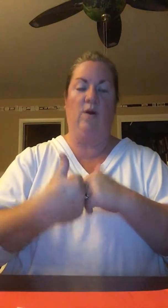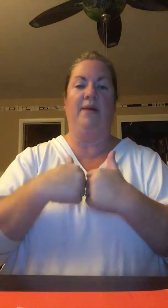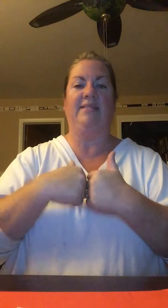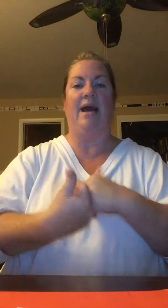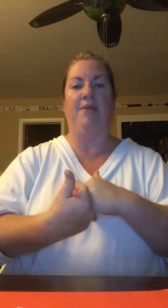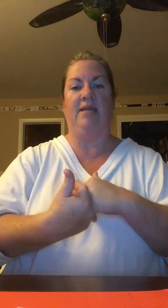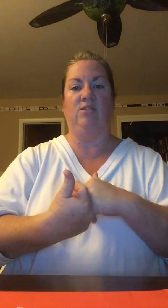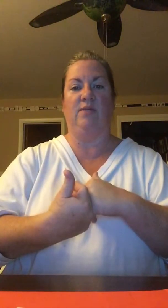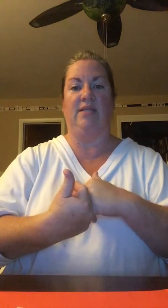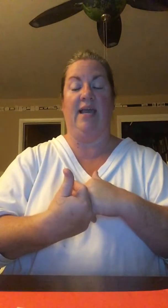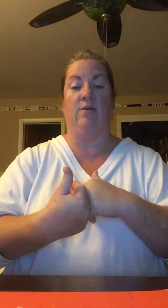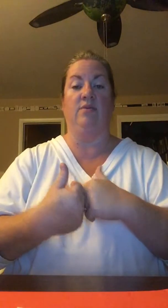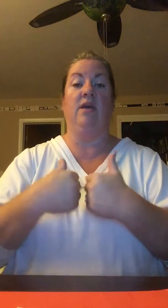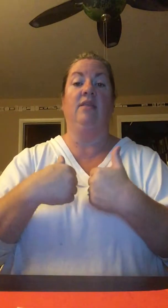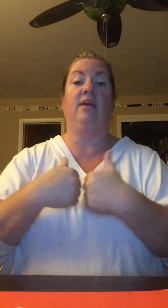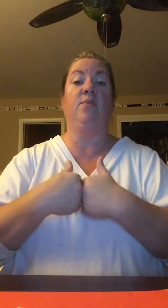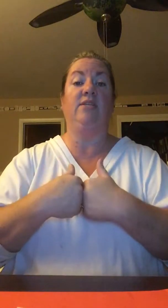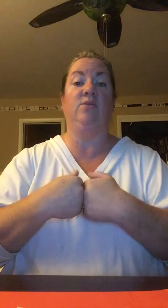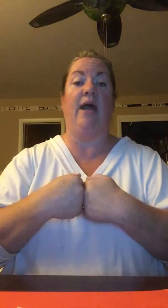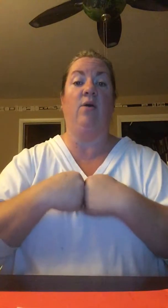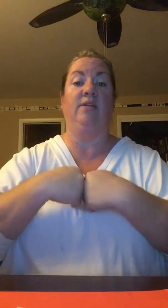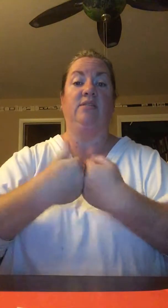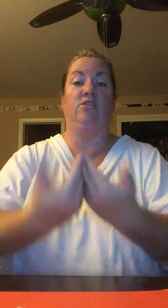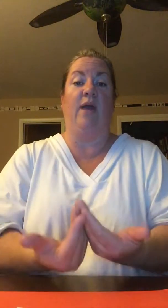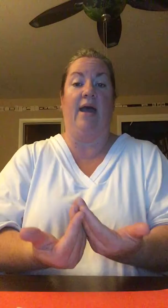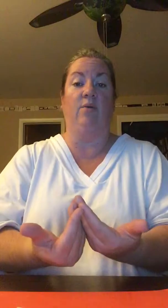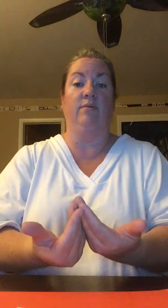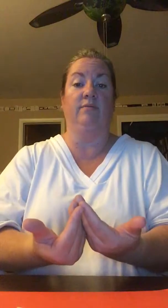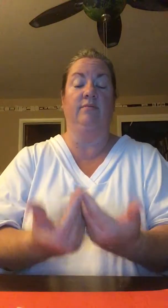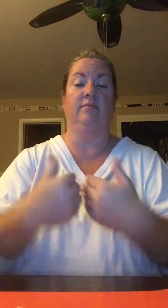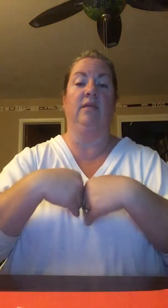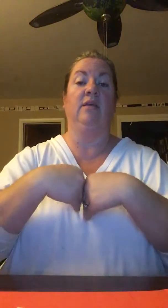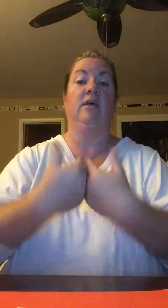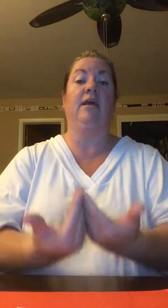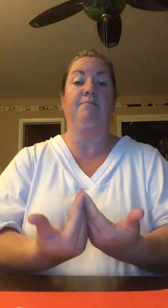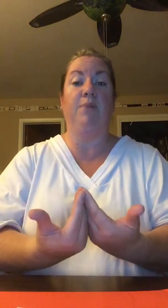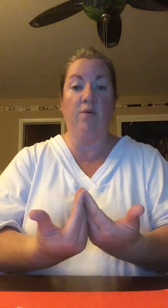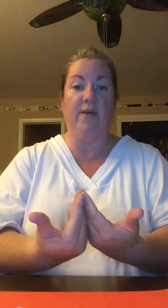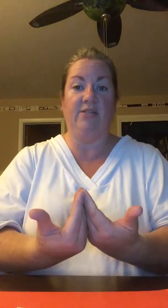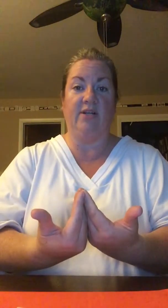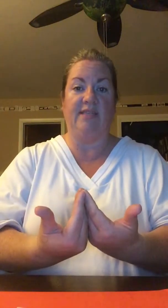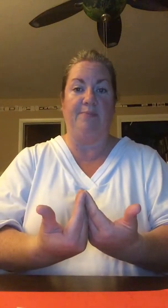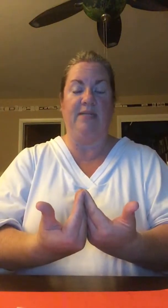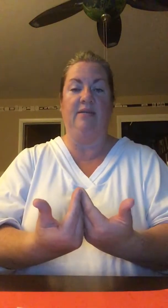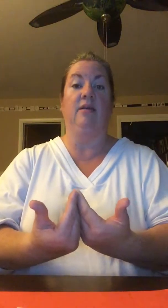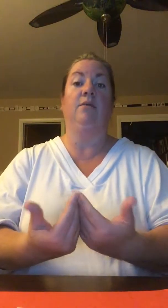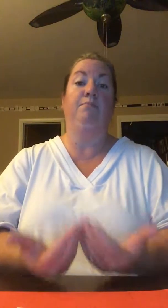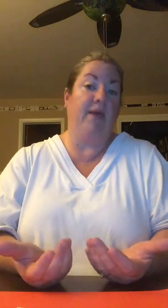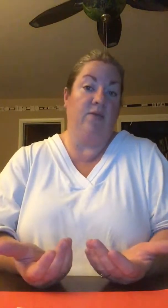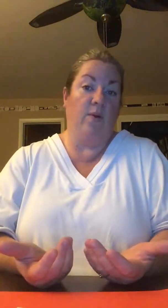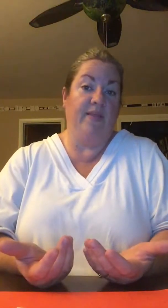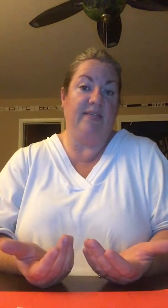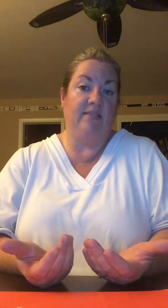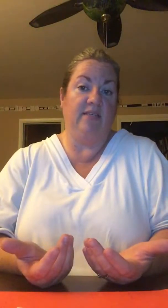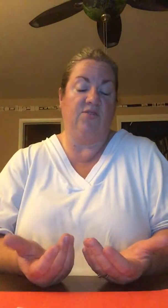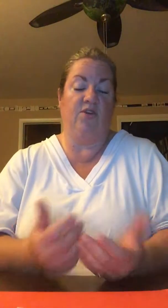my dominant is twisting out. The other way to do how is to do how. Both ways are accepted. Pick the one that's easiest for